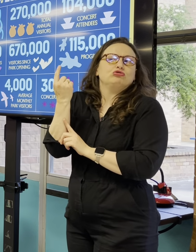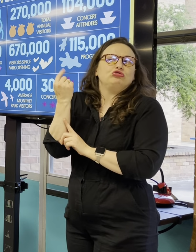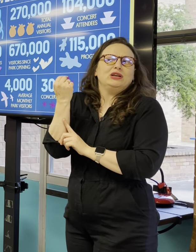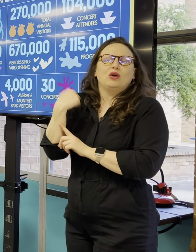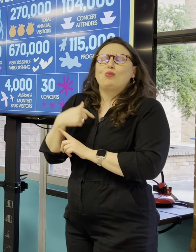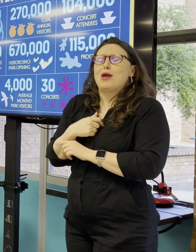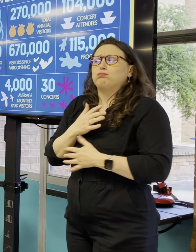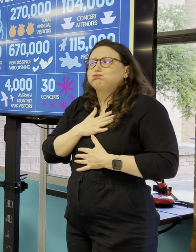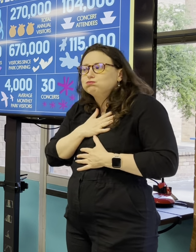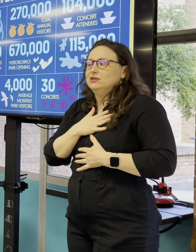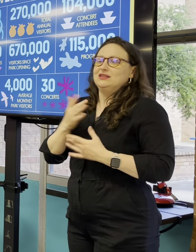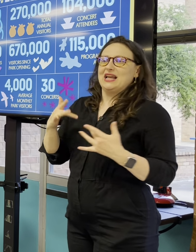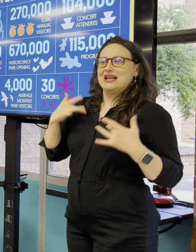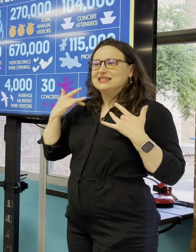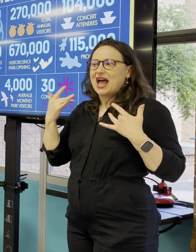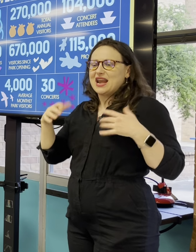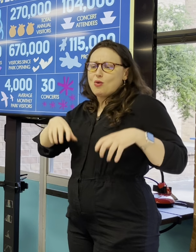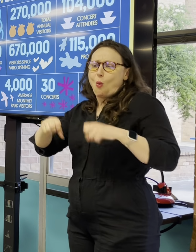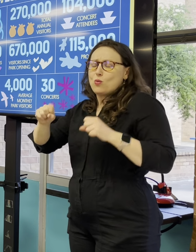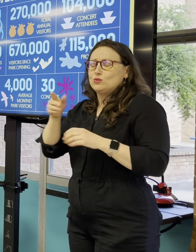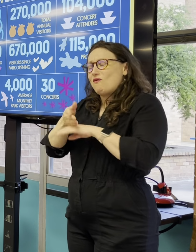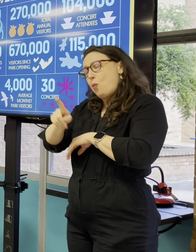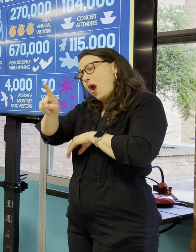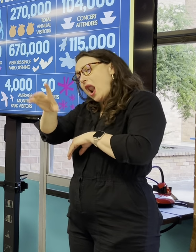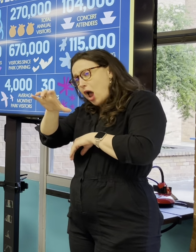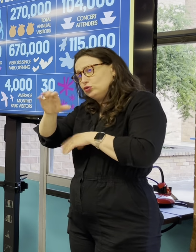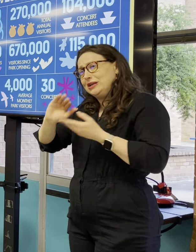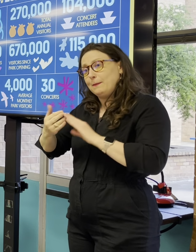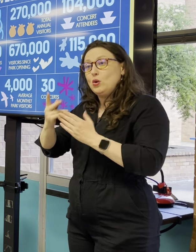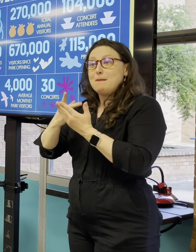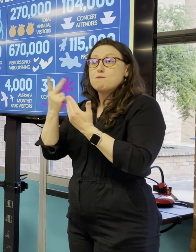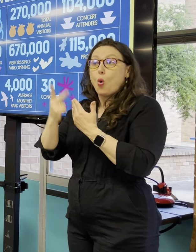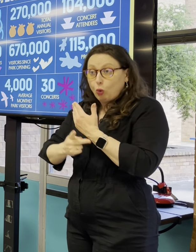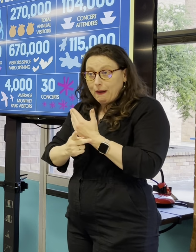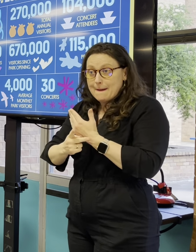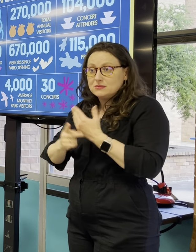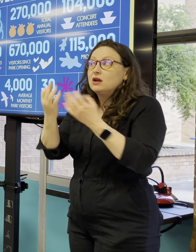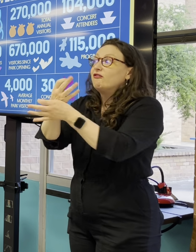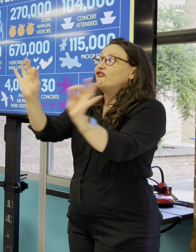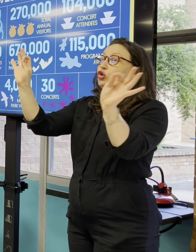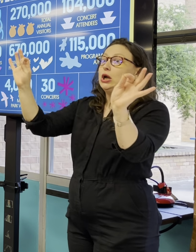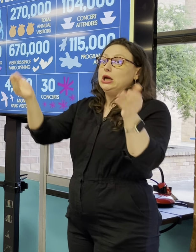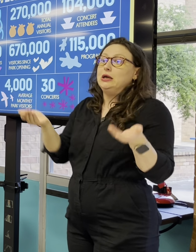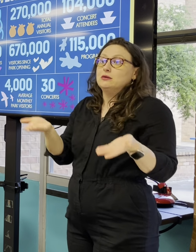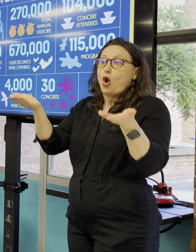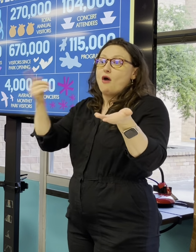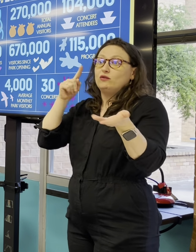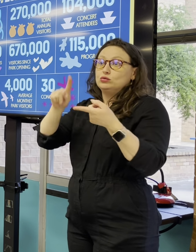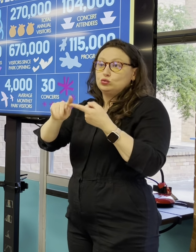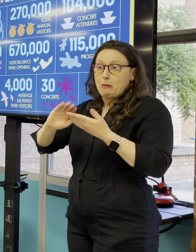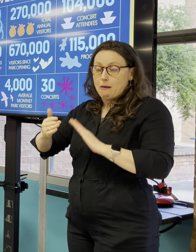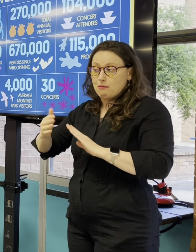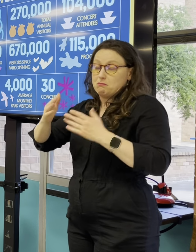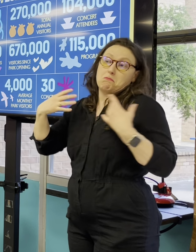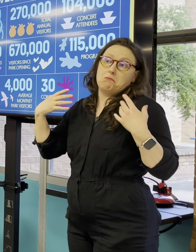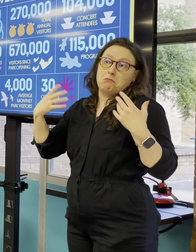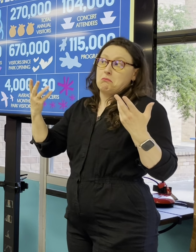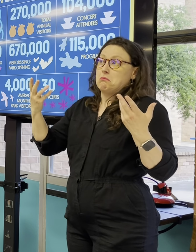really excited to be able to host over 100 community programs that are free to the public. Things like